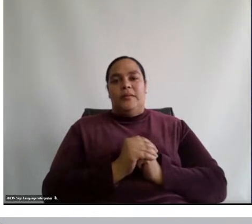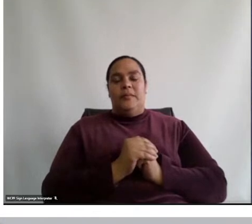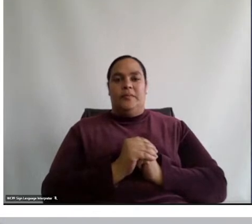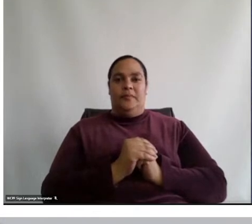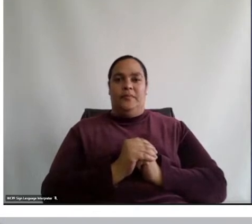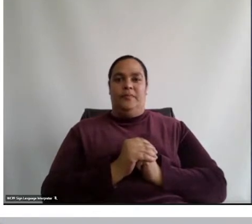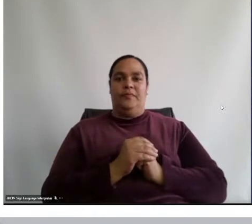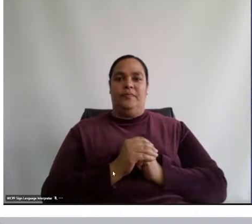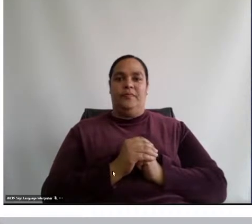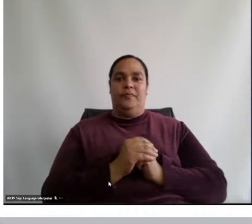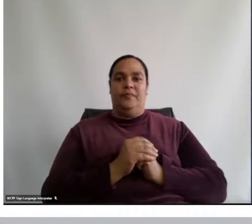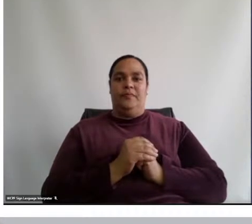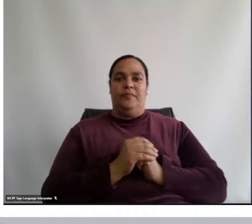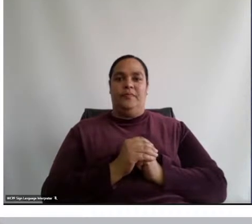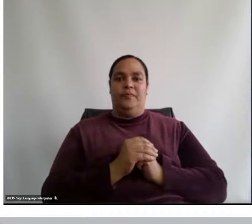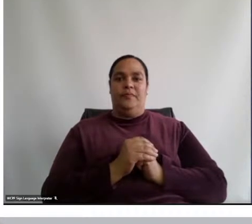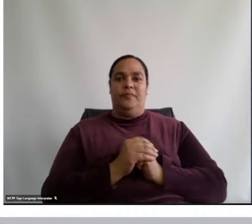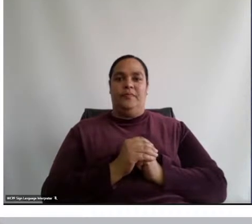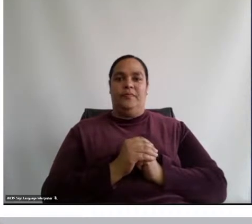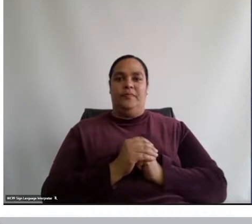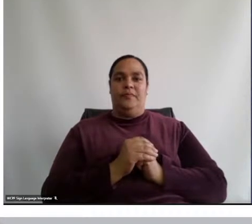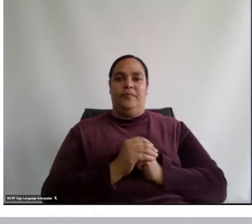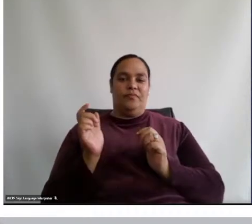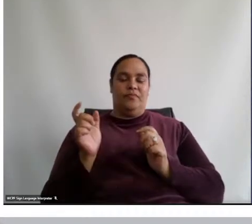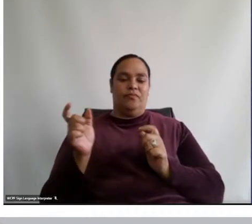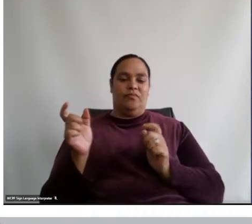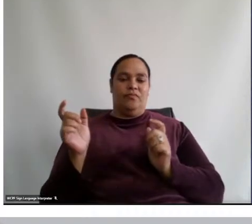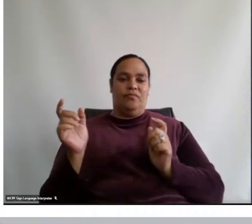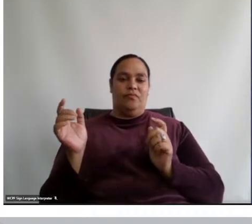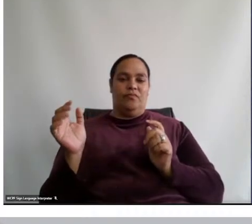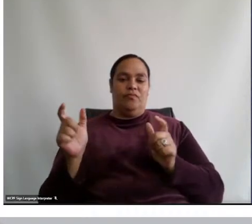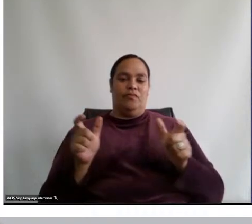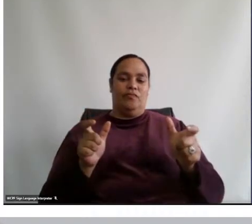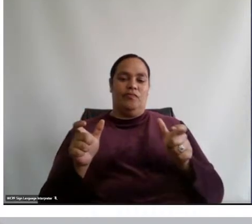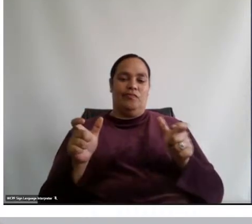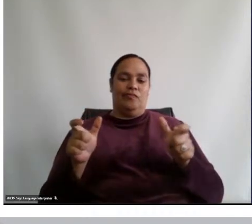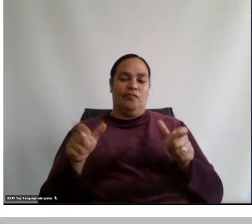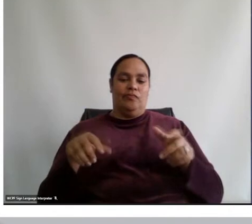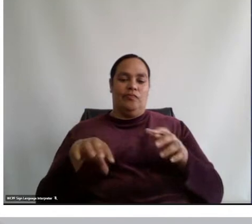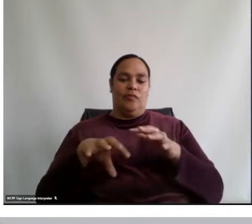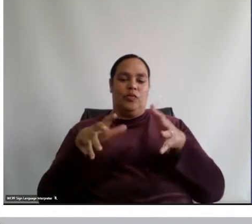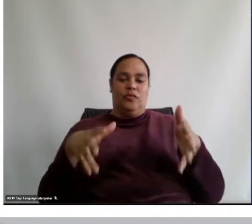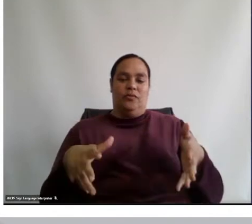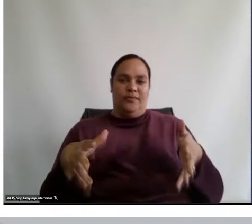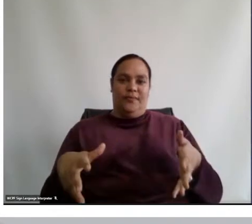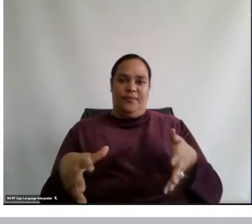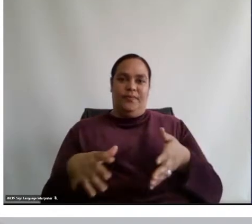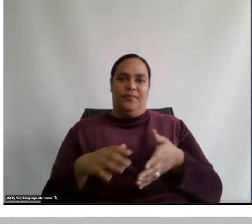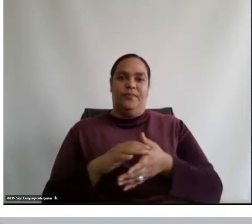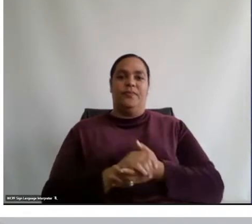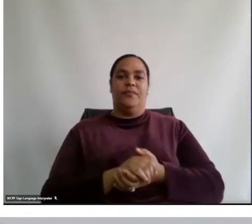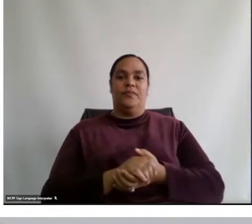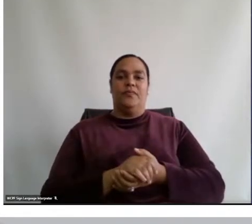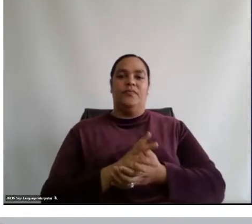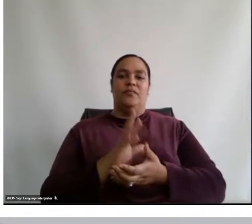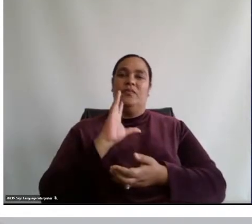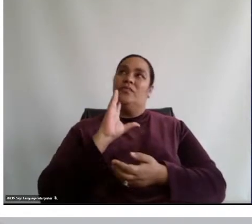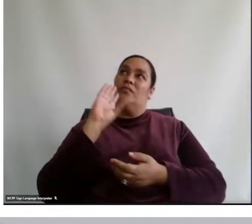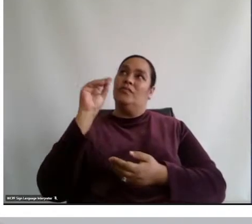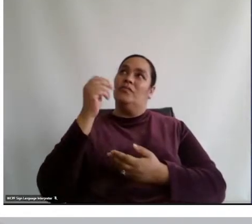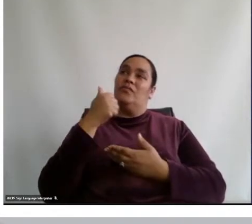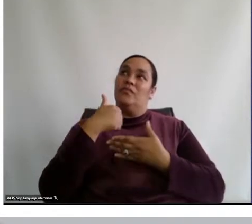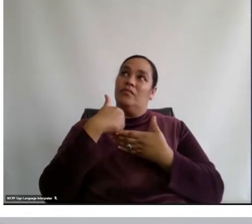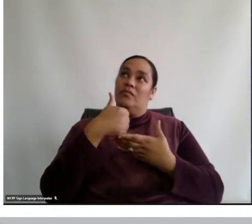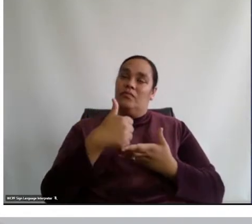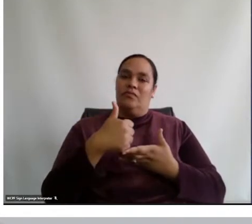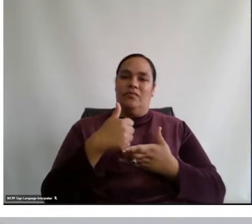where you have called us to govern in this province, ask your help to make decisions